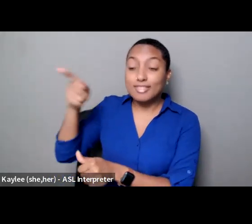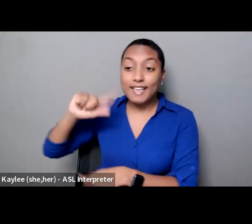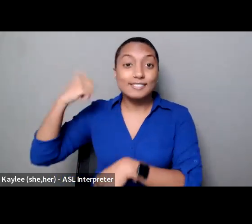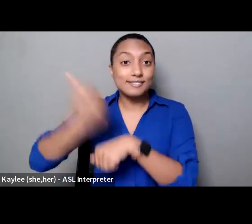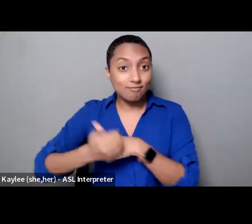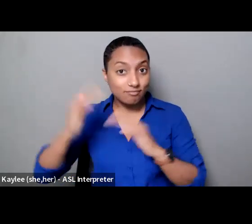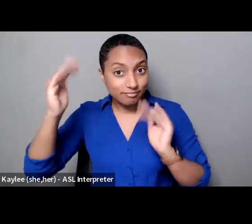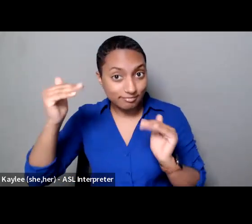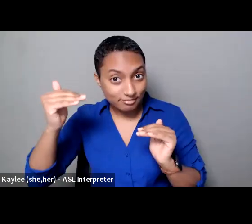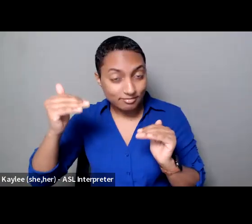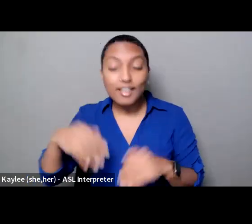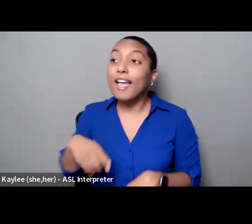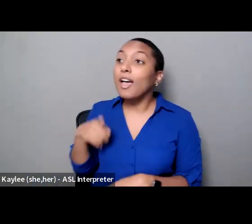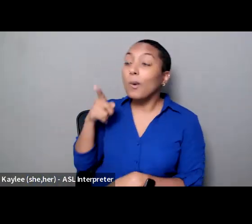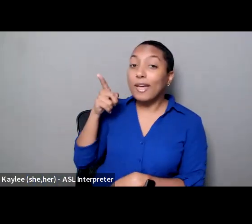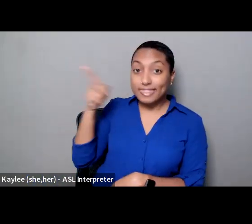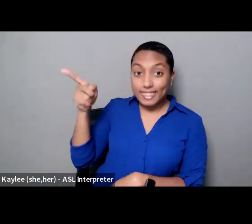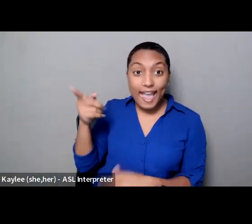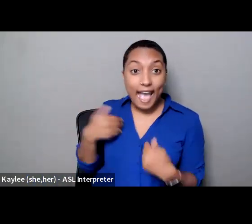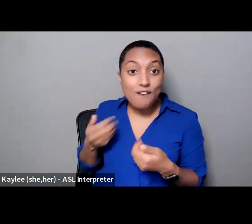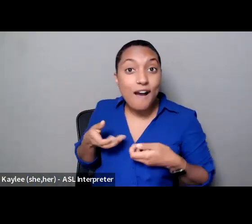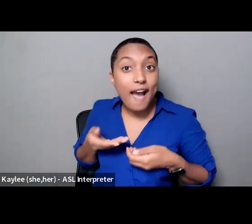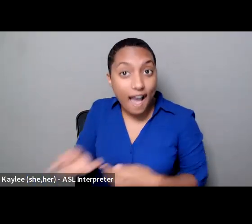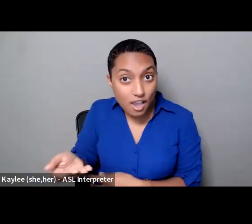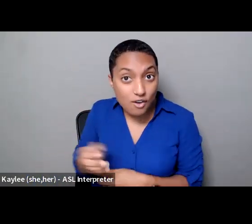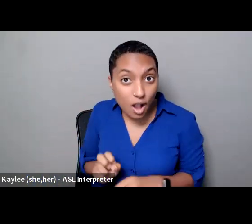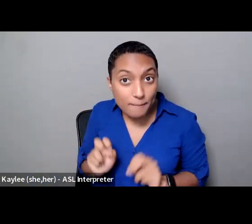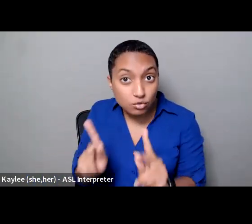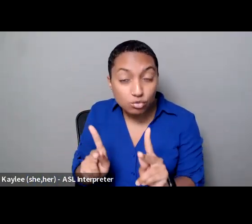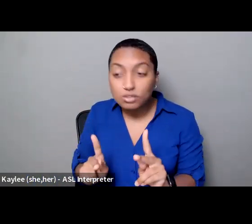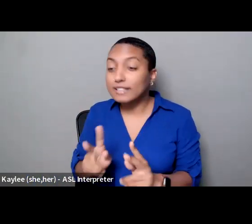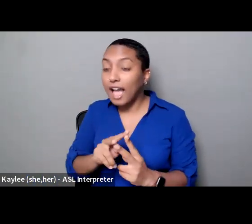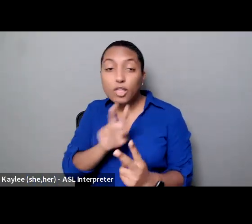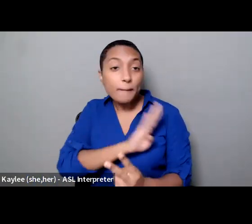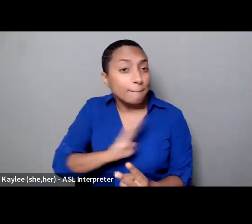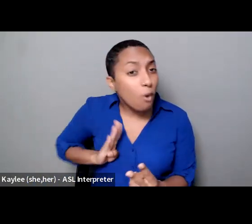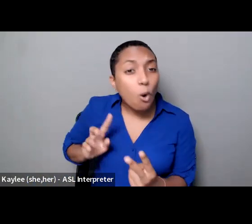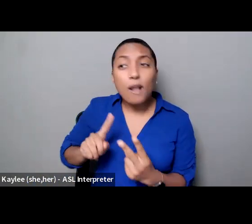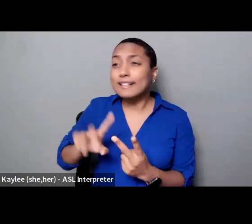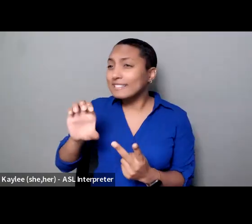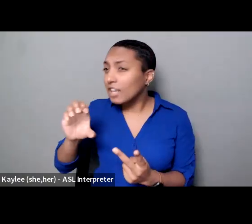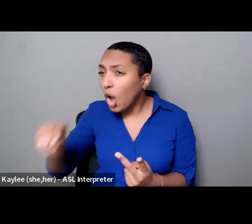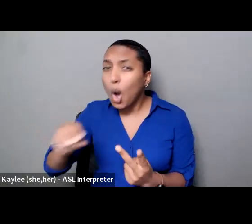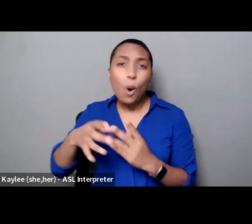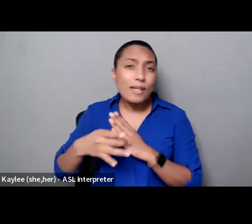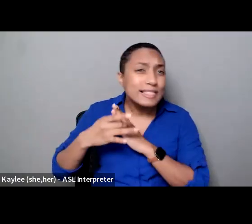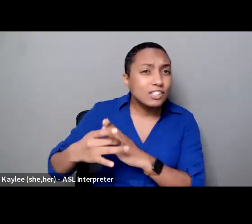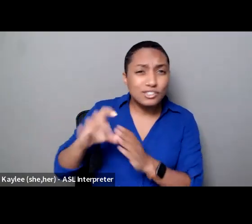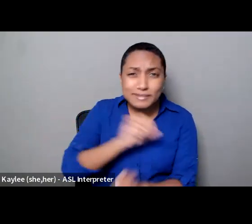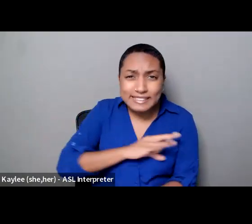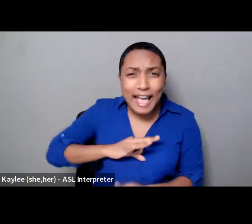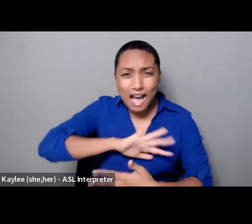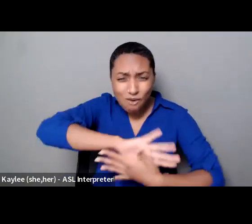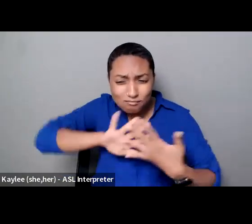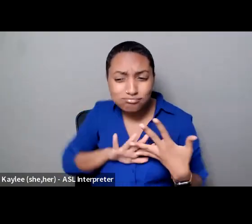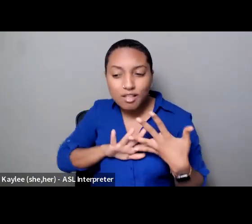have hiring opportunities either on the board or the CEO and leadership staff, that they are considering